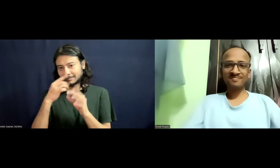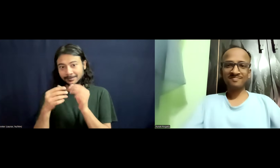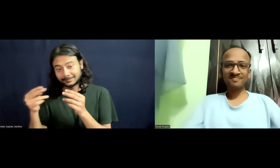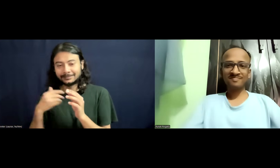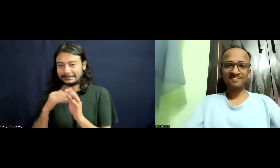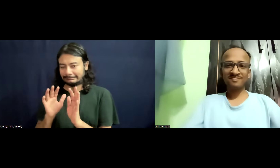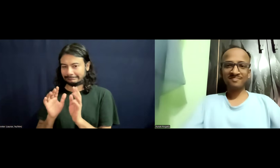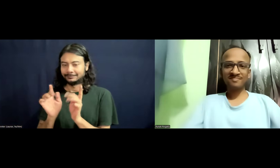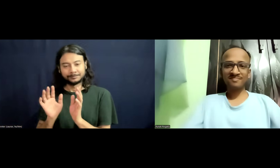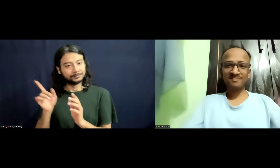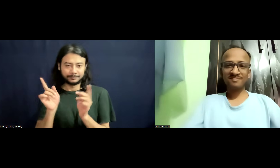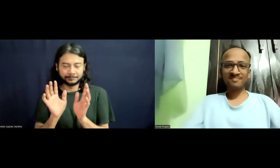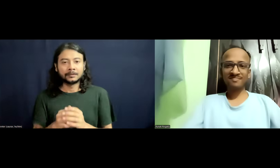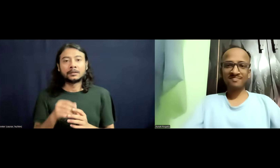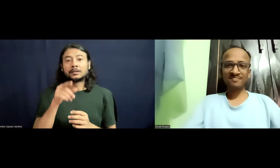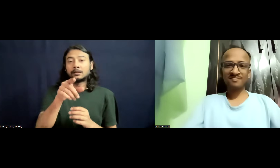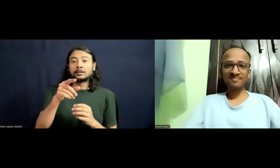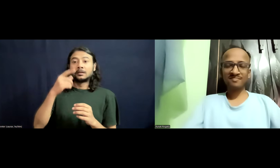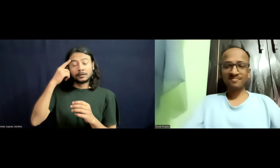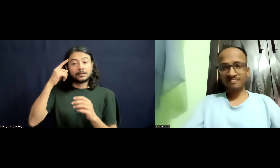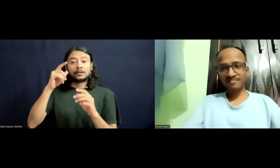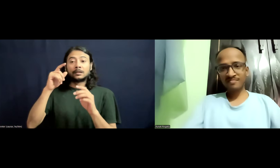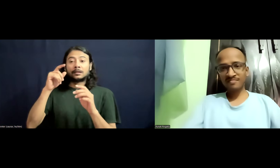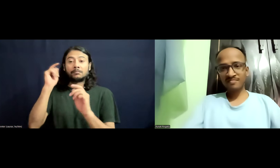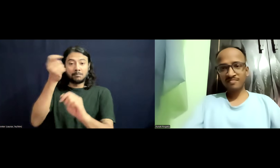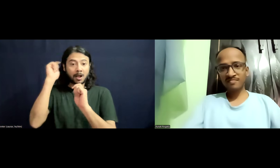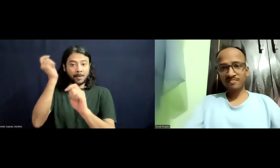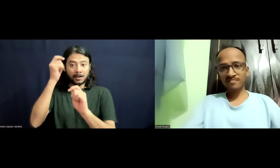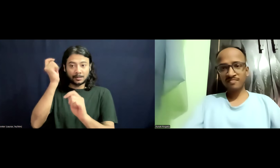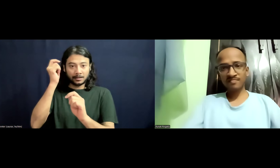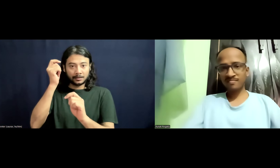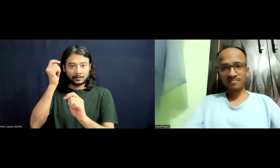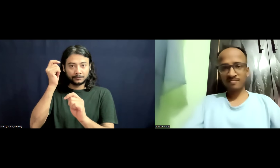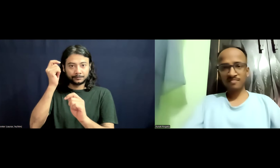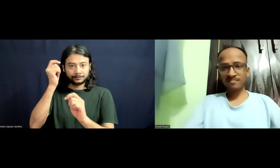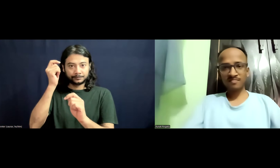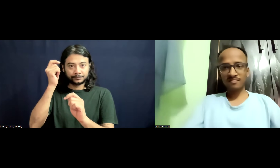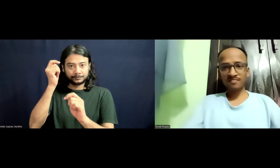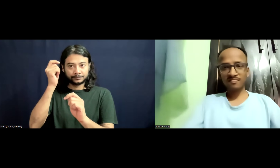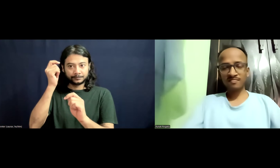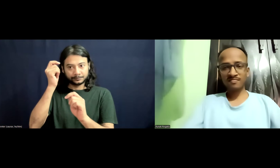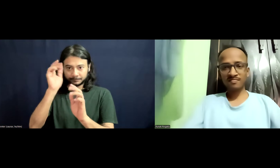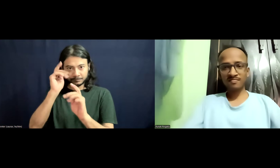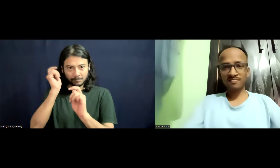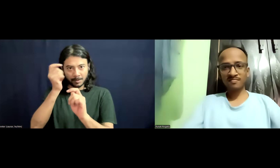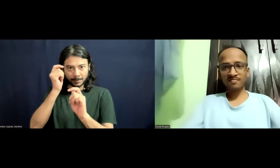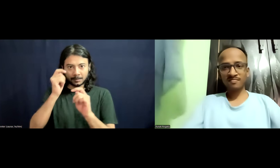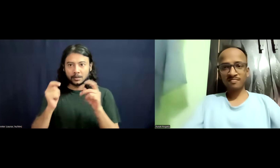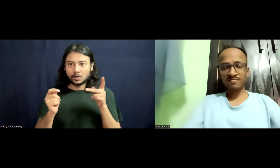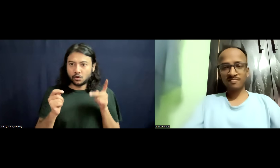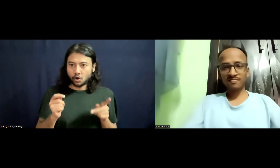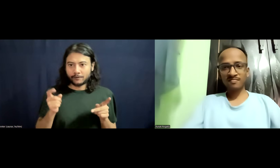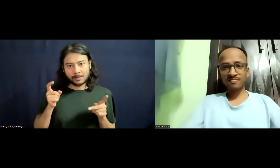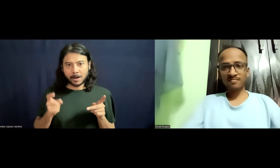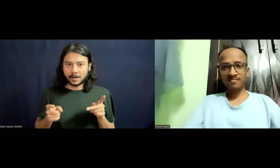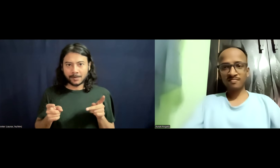battle of Kurukshetra was happening, Arjun did not want to fight. Arjun said, I will go to the forest, I will